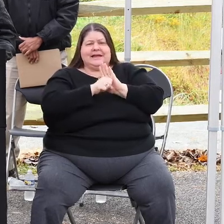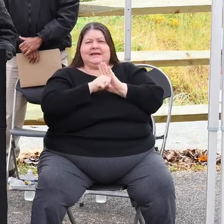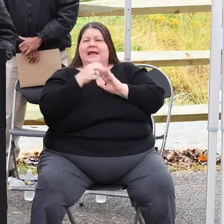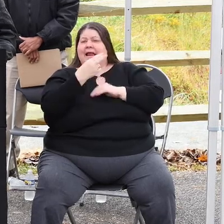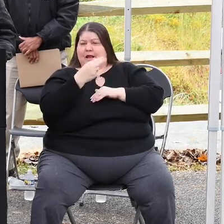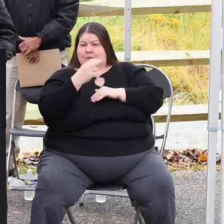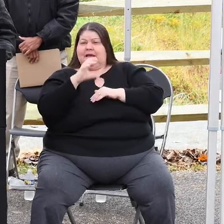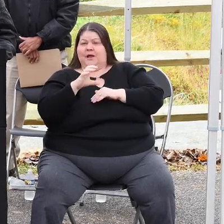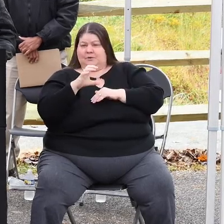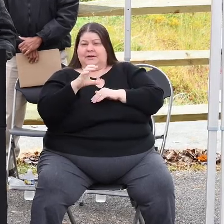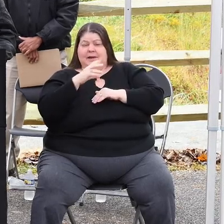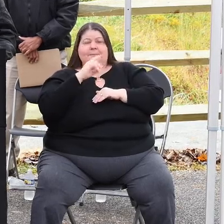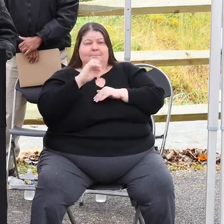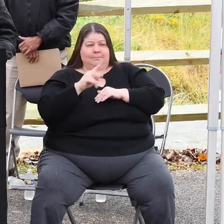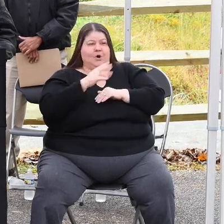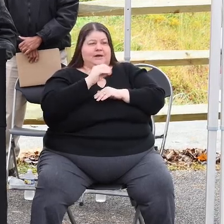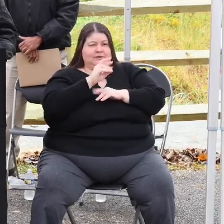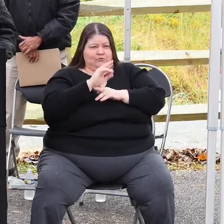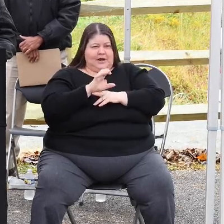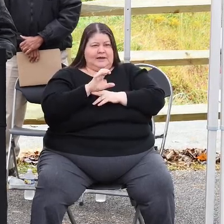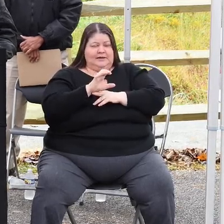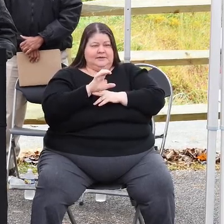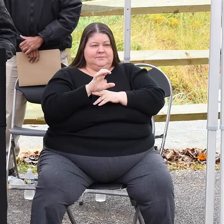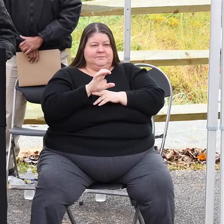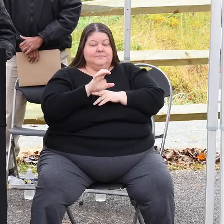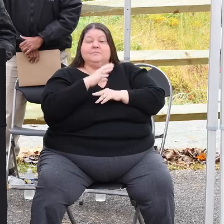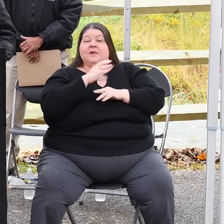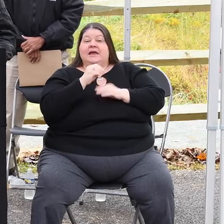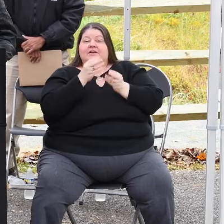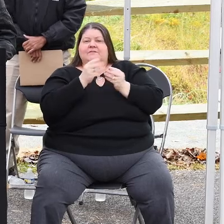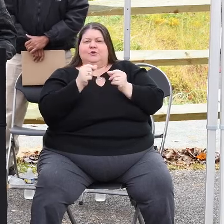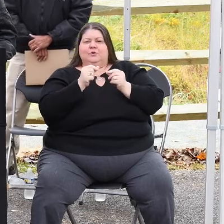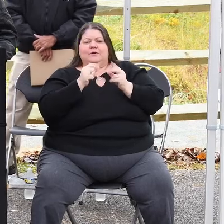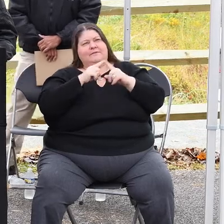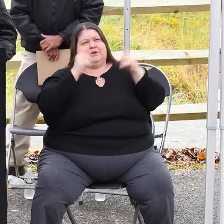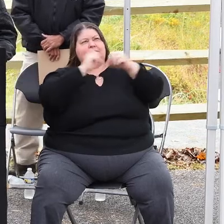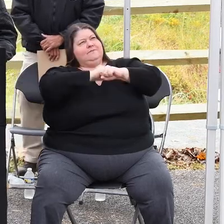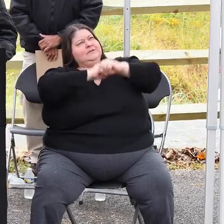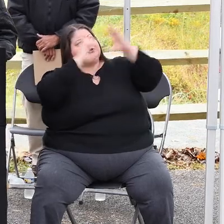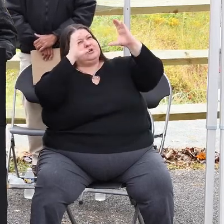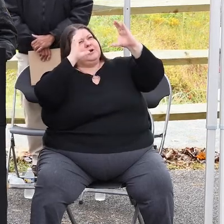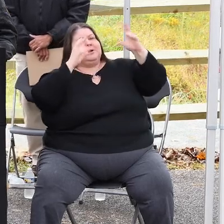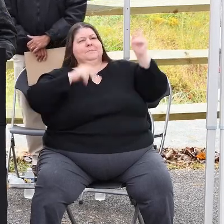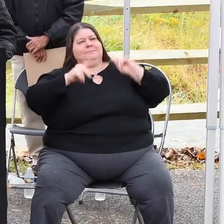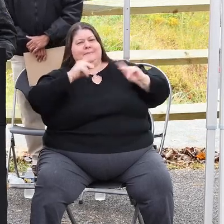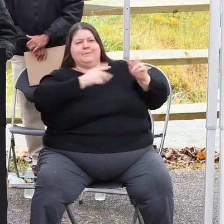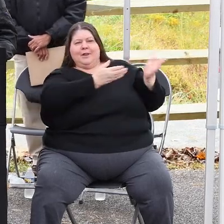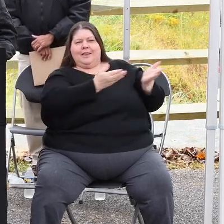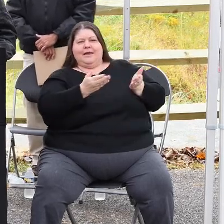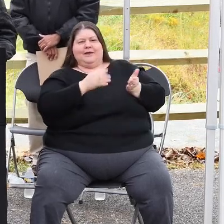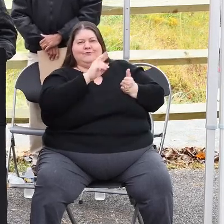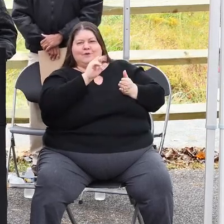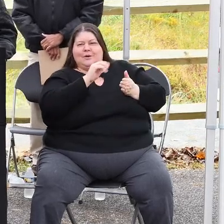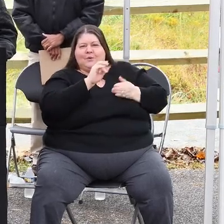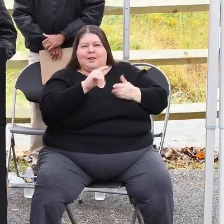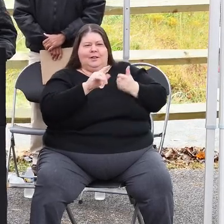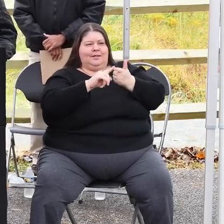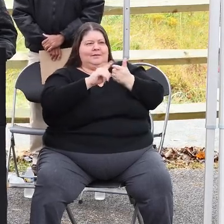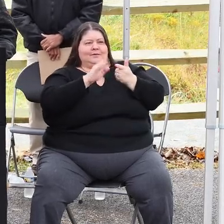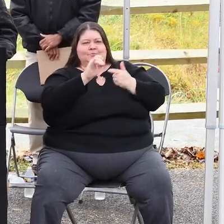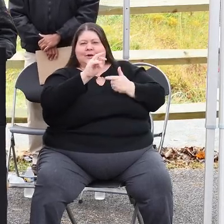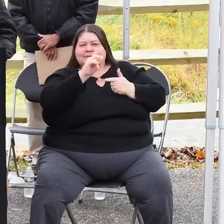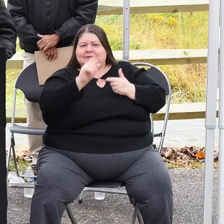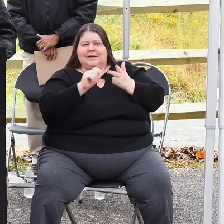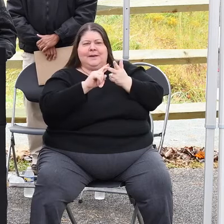County, Parks and Rec, and a few very visionary people like Raul, Brenda,